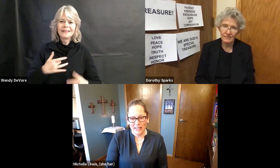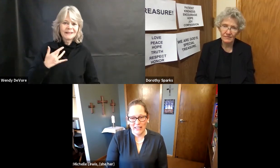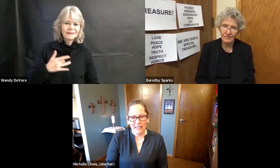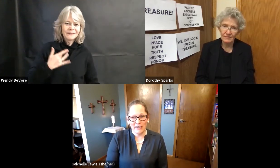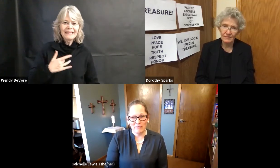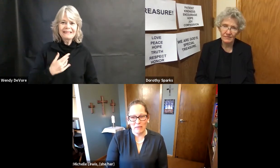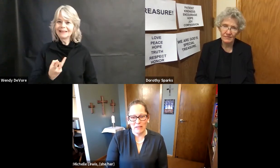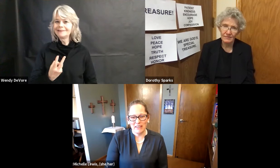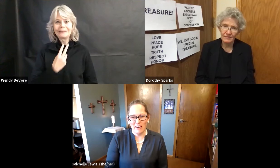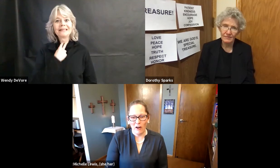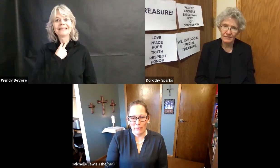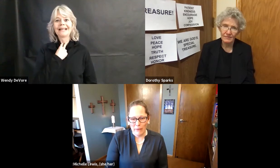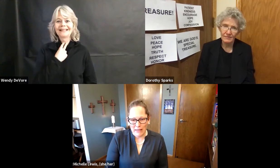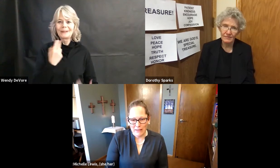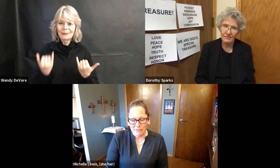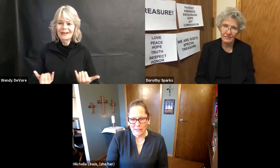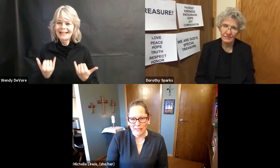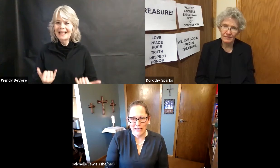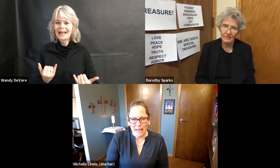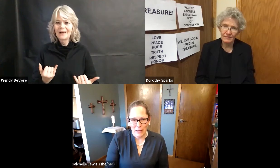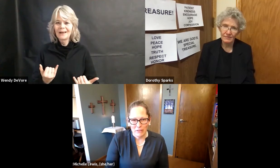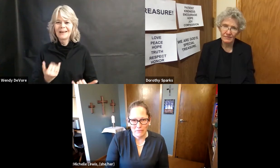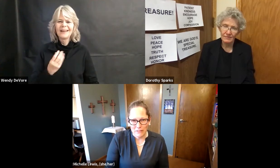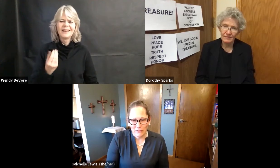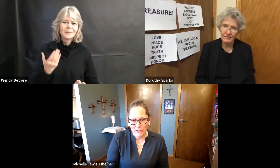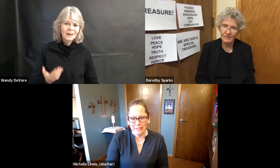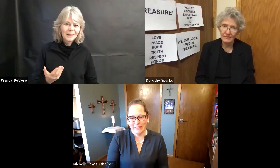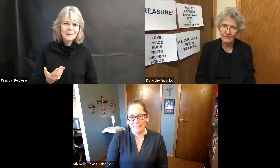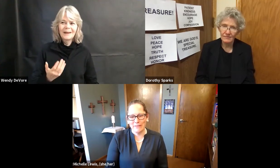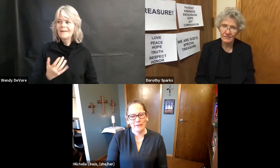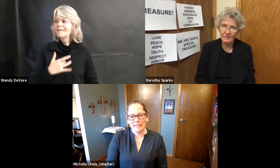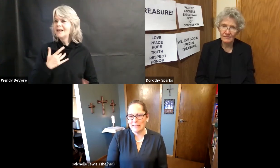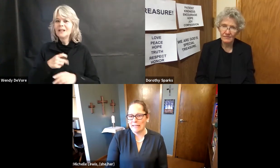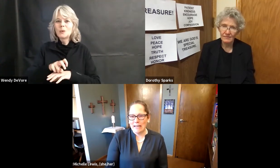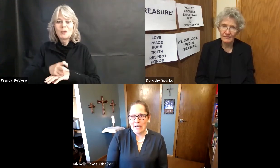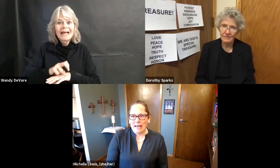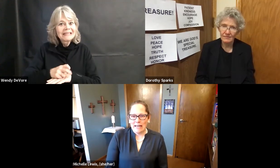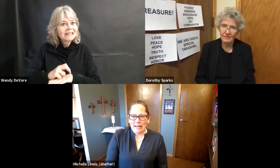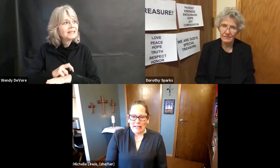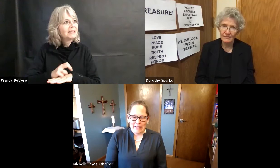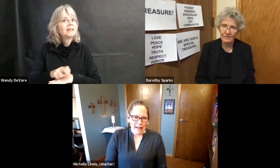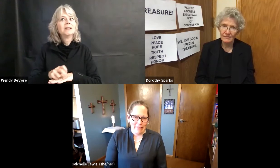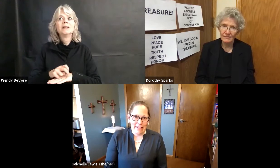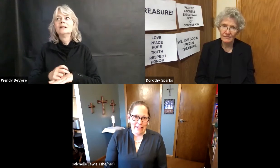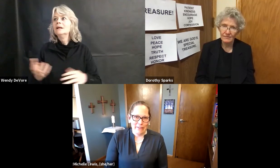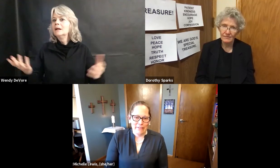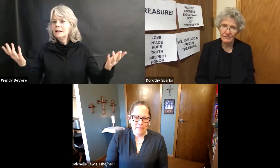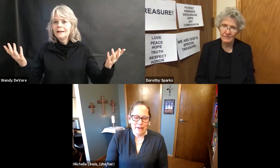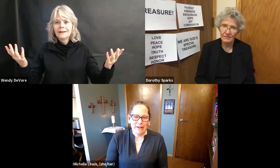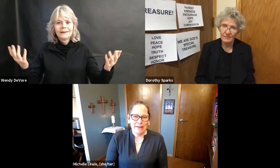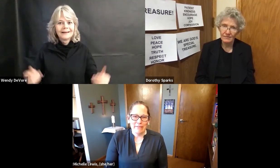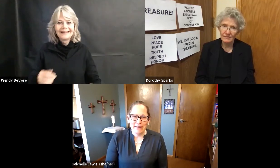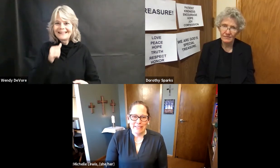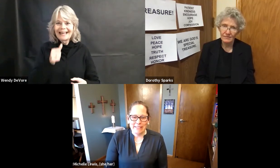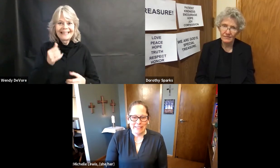stuck and maybe already feeling like cabin fever, even though it's not the end of